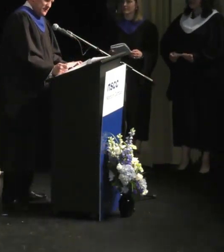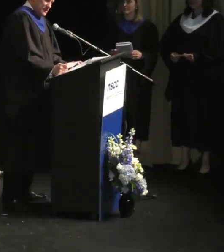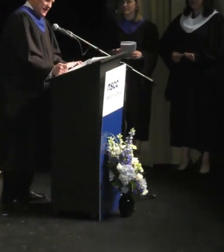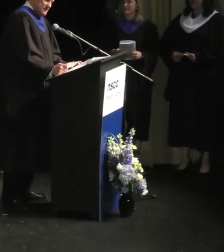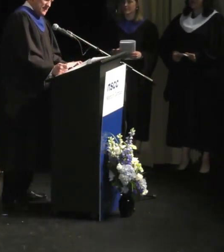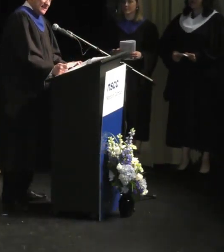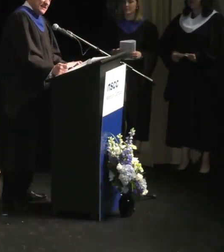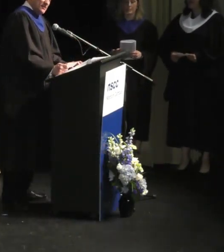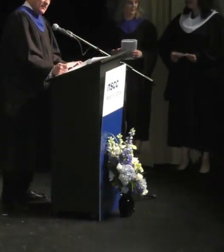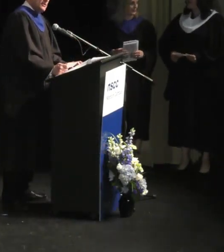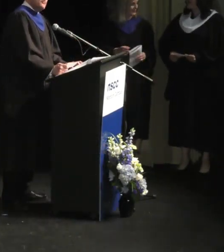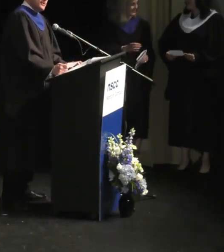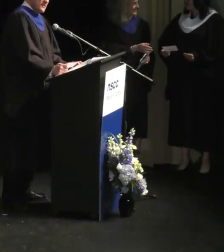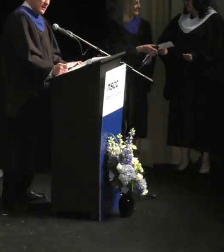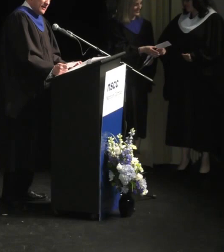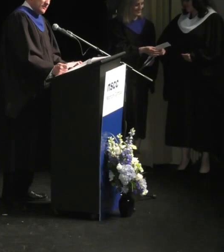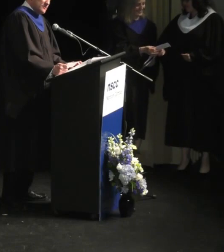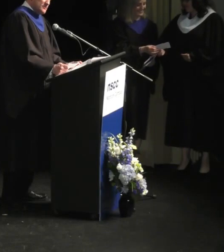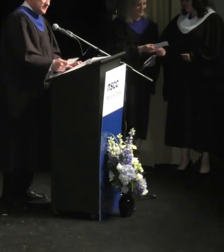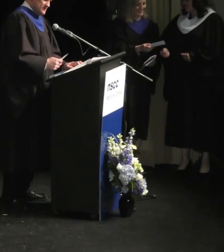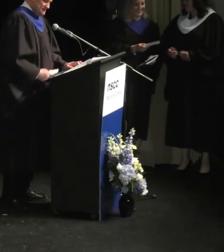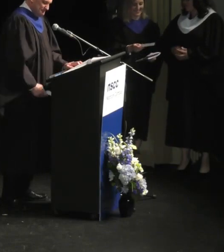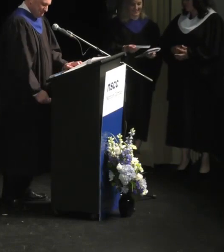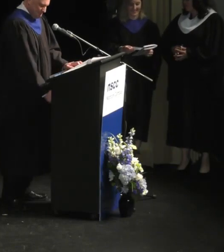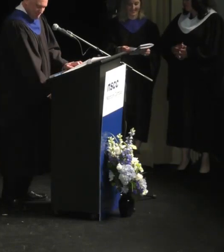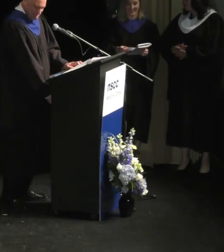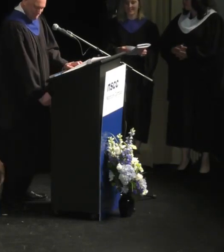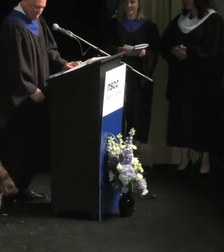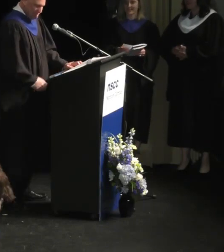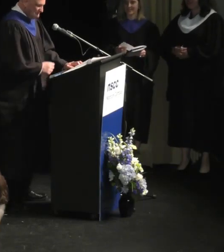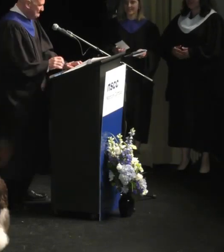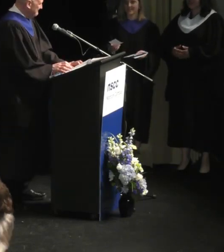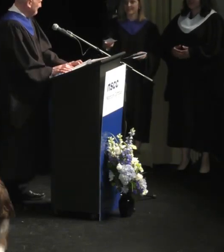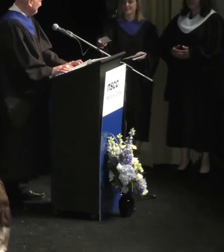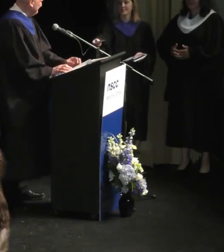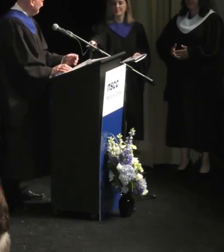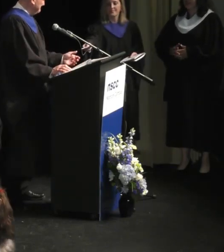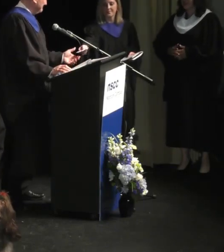Michelle Furlot McNeil with honors.